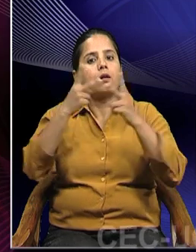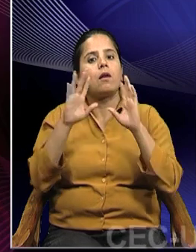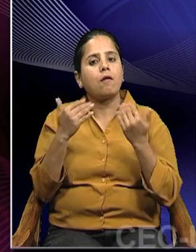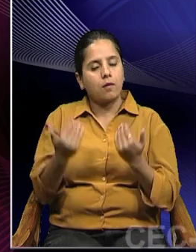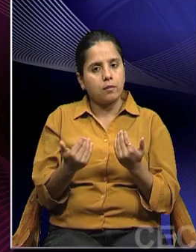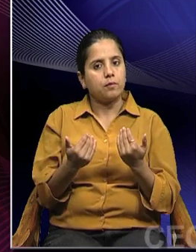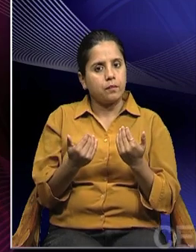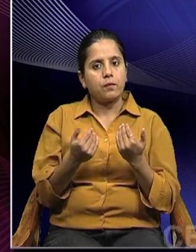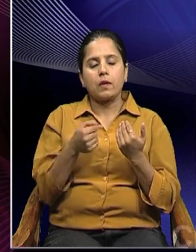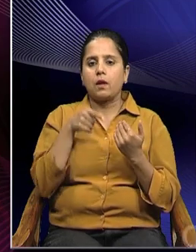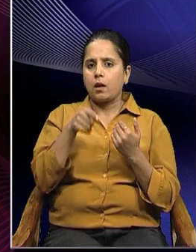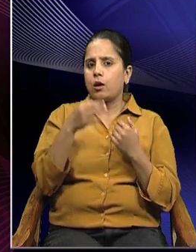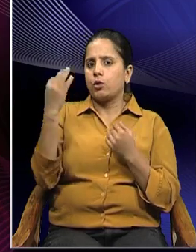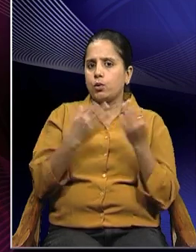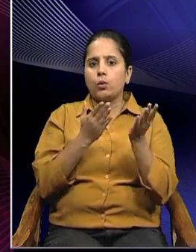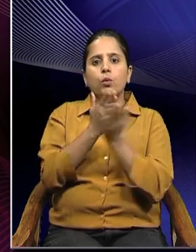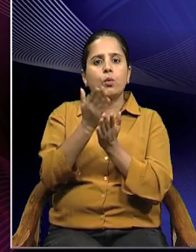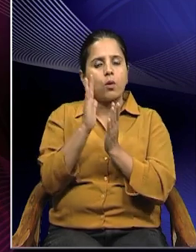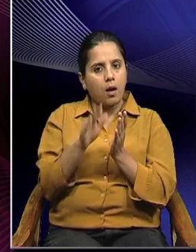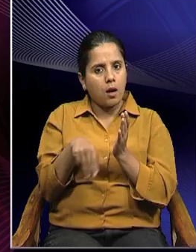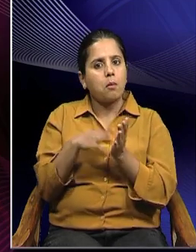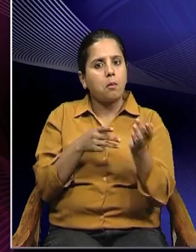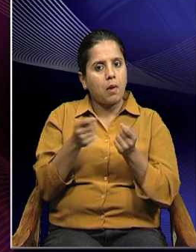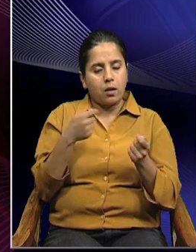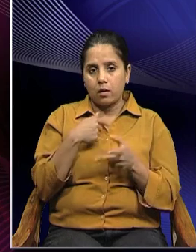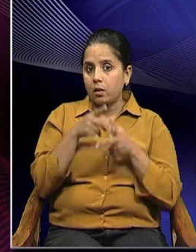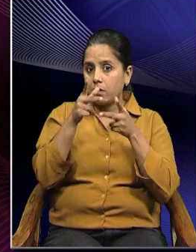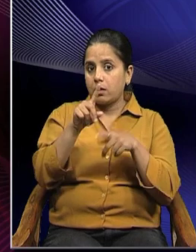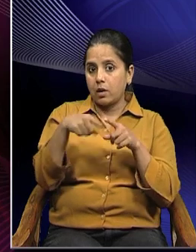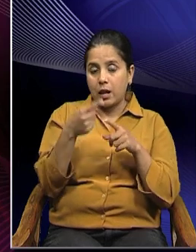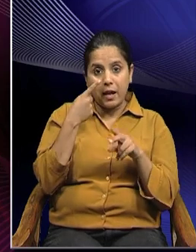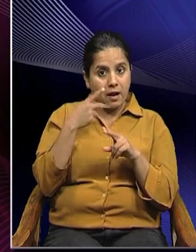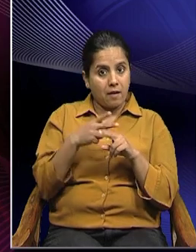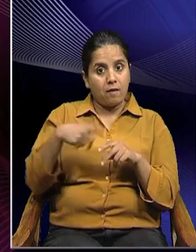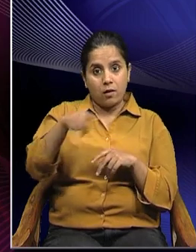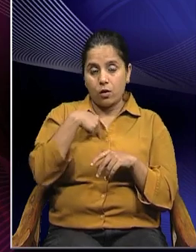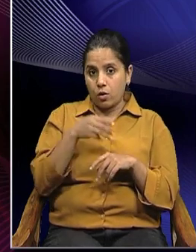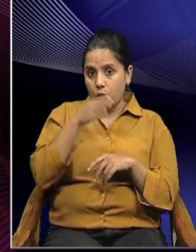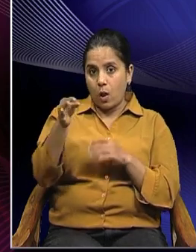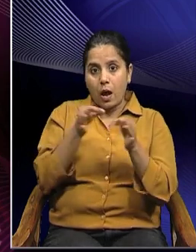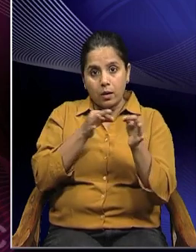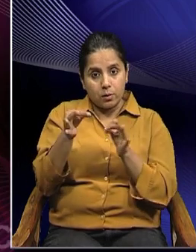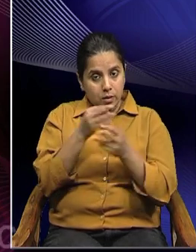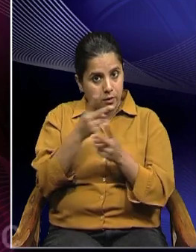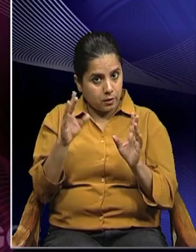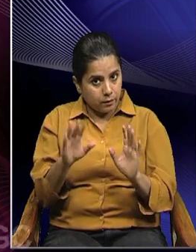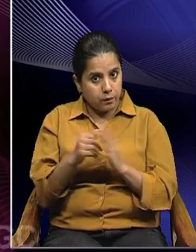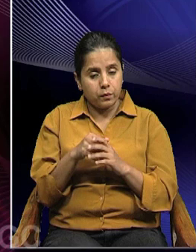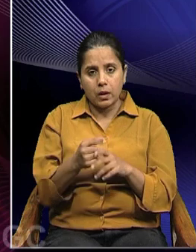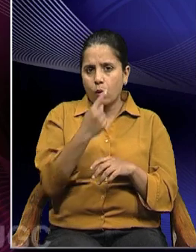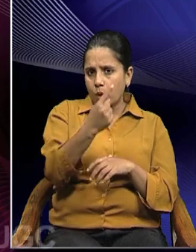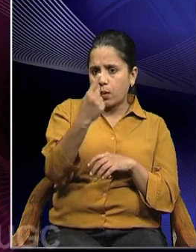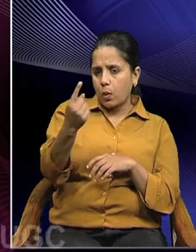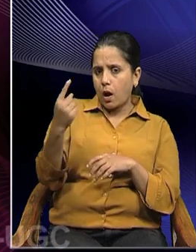and there are various new principles of management, and I am telling you, if we go for explaining for each and